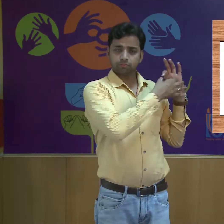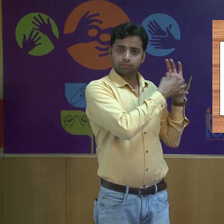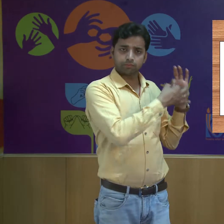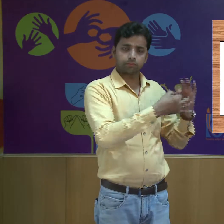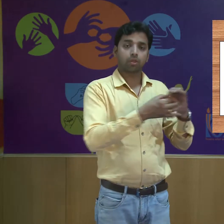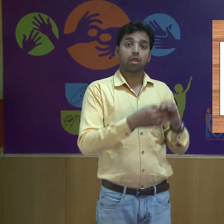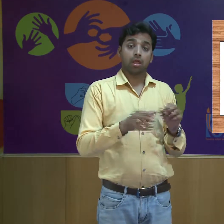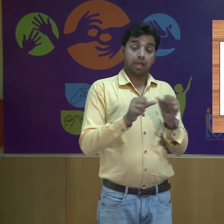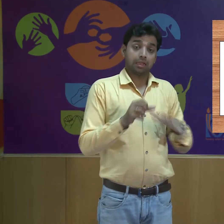ethnic organization.